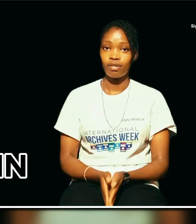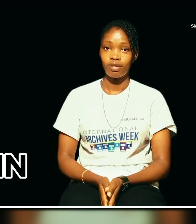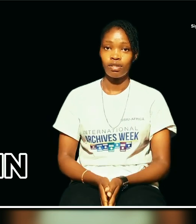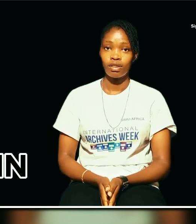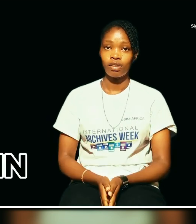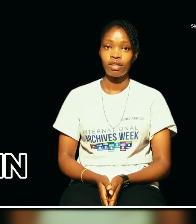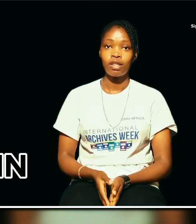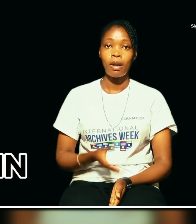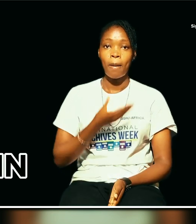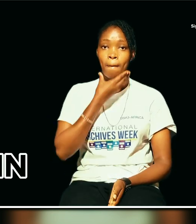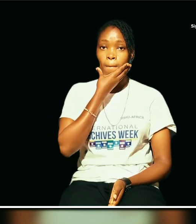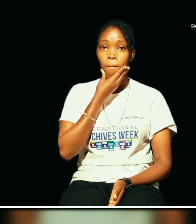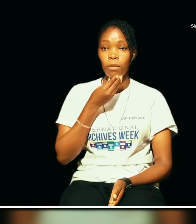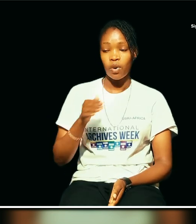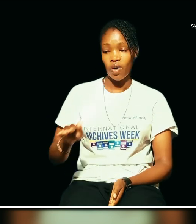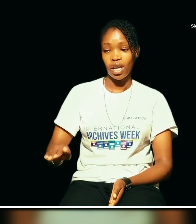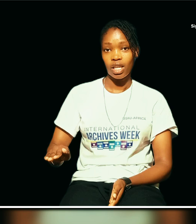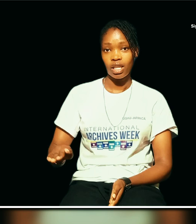boy,